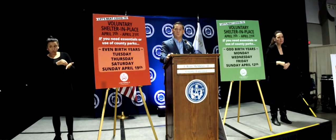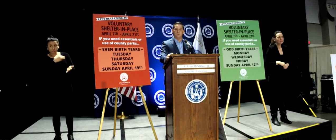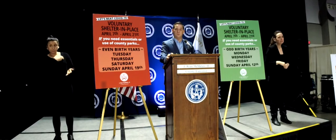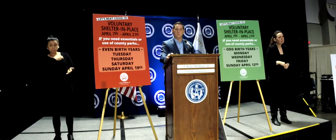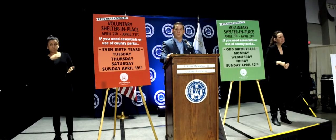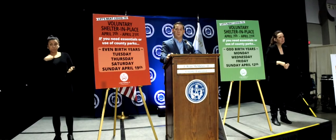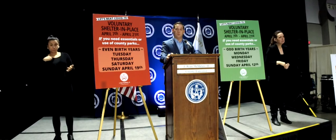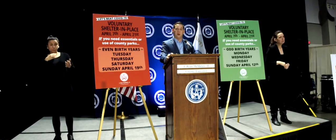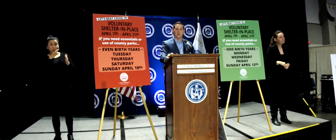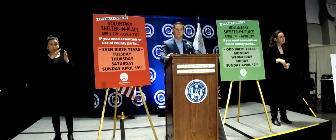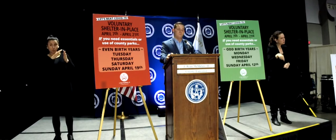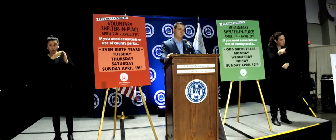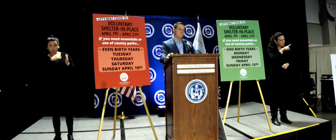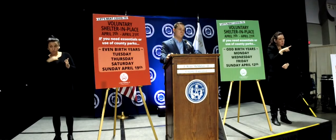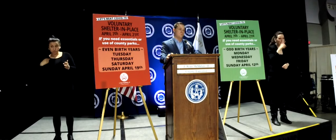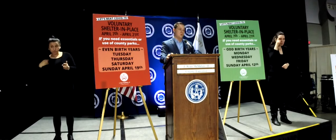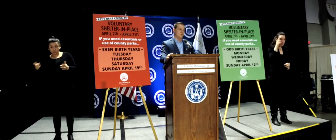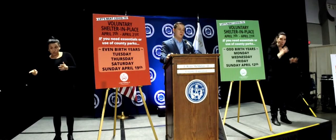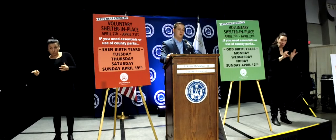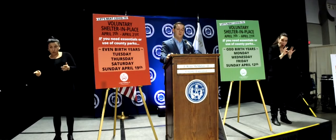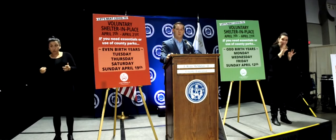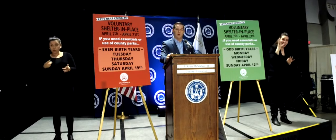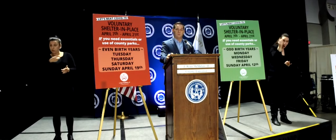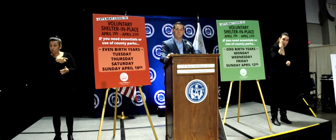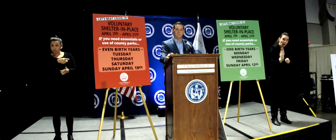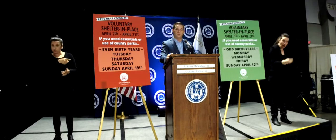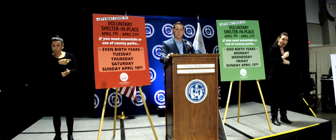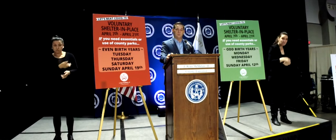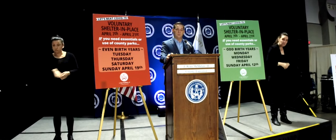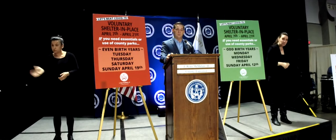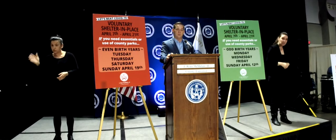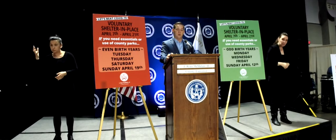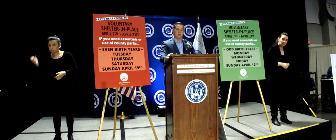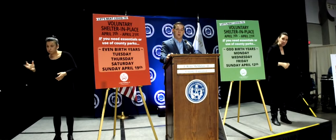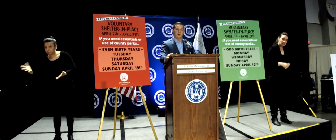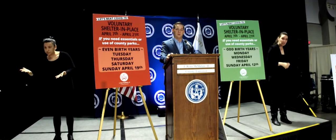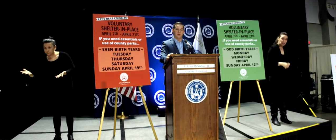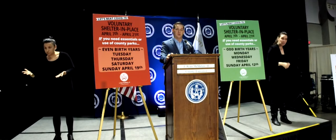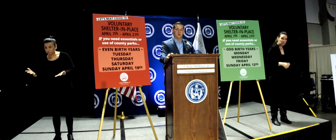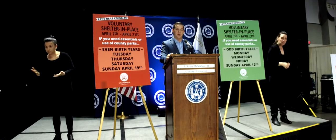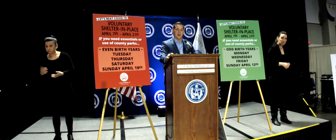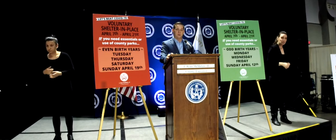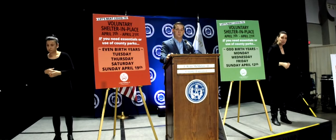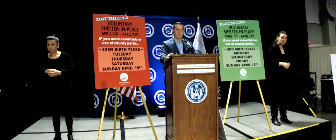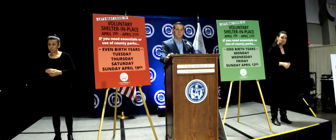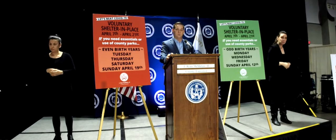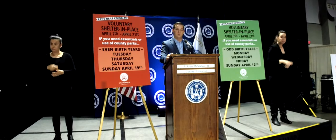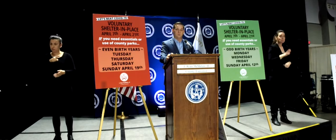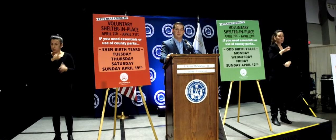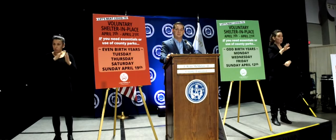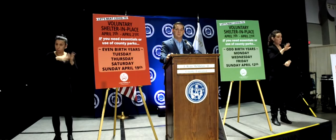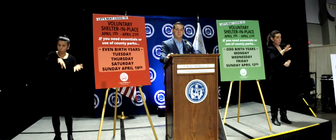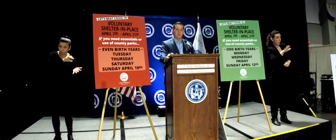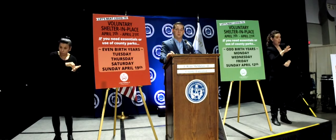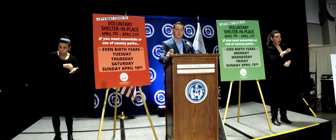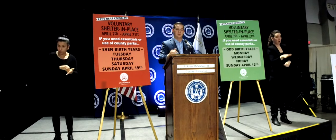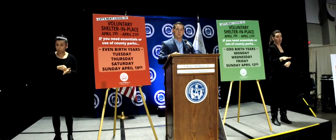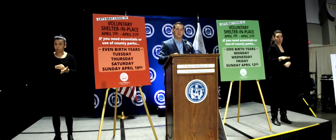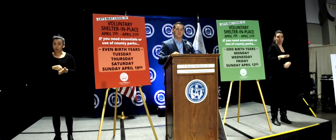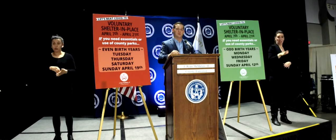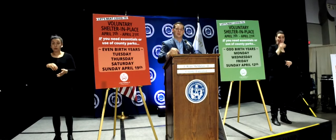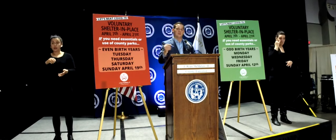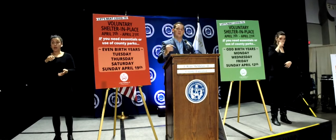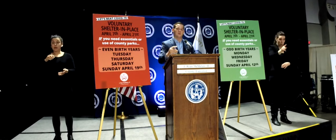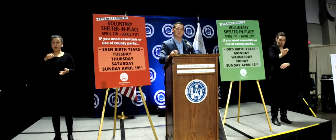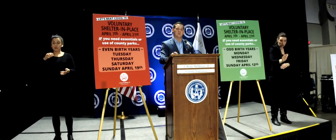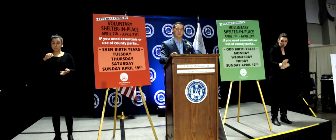see your parent. If you have a loved one in another part of this country right now that's going through the same